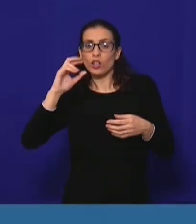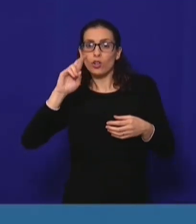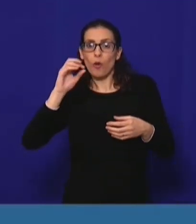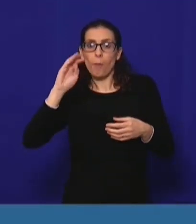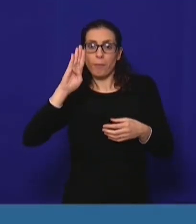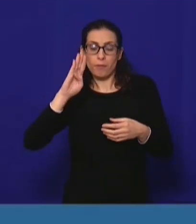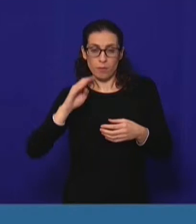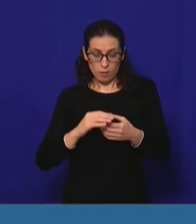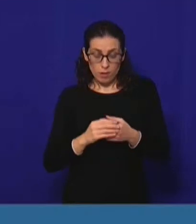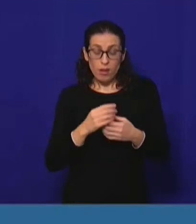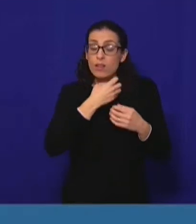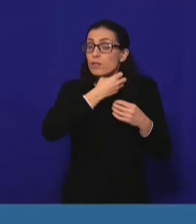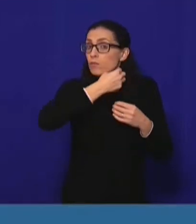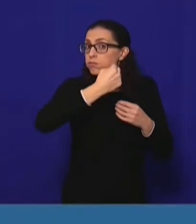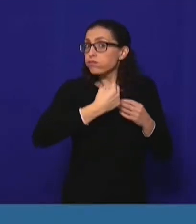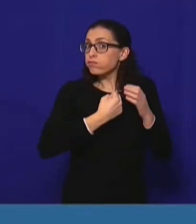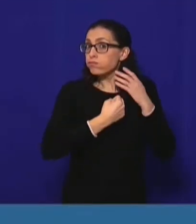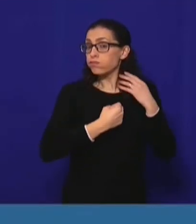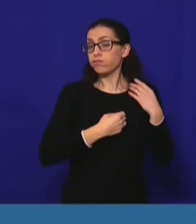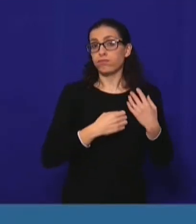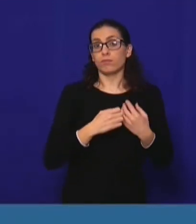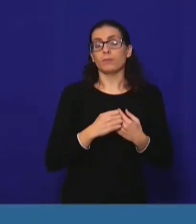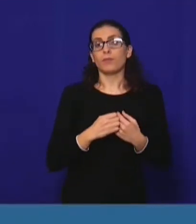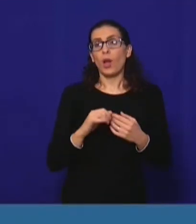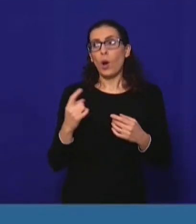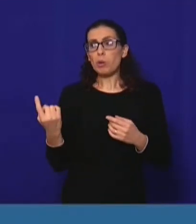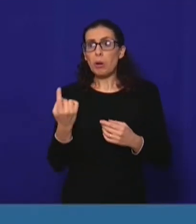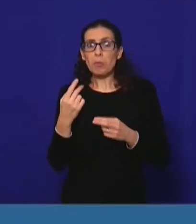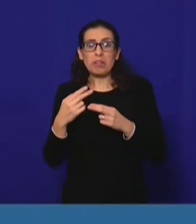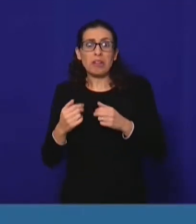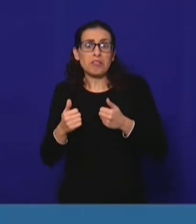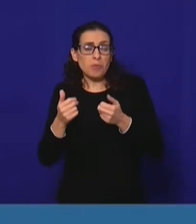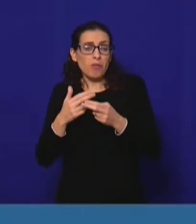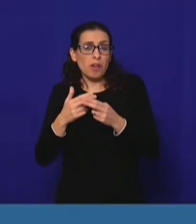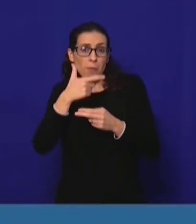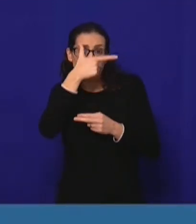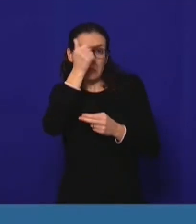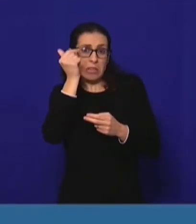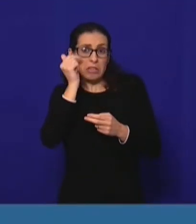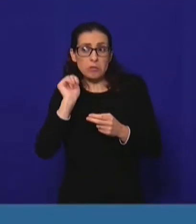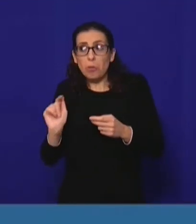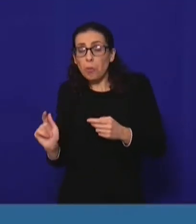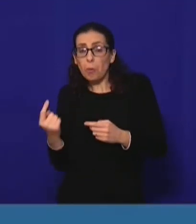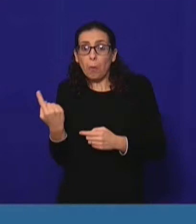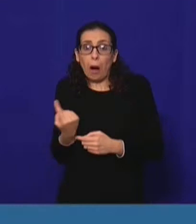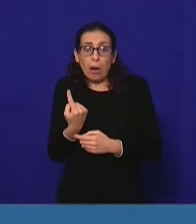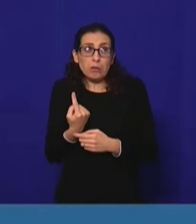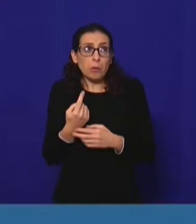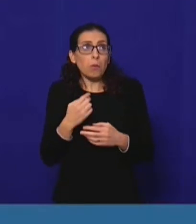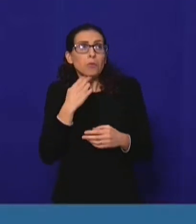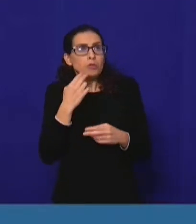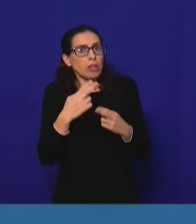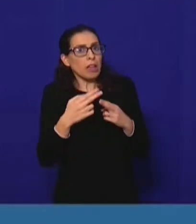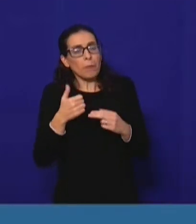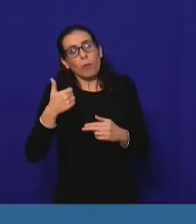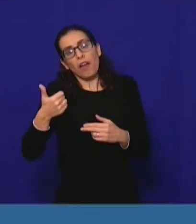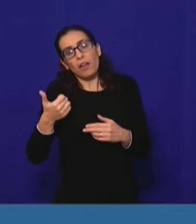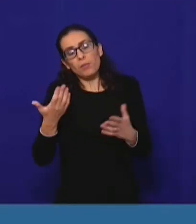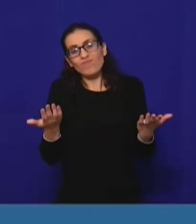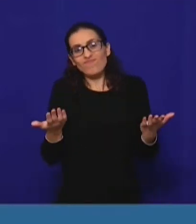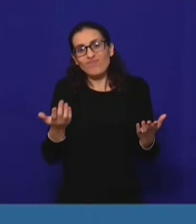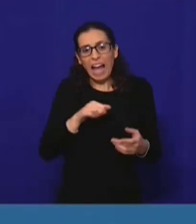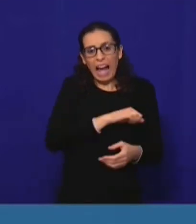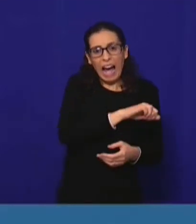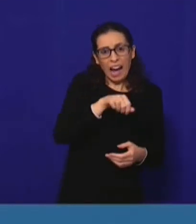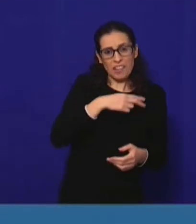inti jkollok nies qegħdin jippruvaw jagħmlu t-test huma nfushom mingħajr ma jkunu qegħdin jagħmluh tajjeb. Aħna Malta għandna vantaġġ kbir. Bħalma